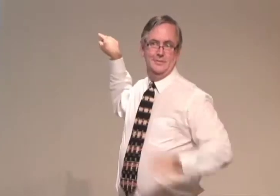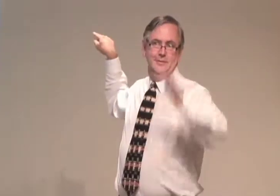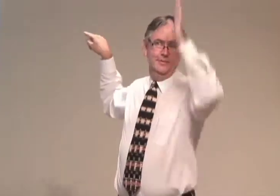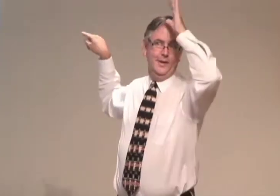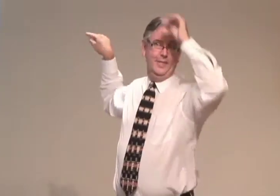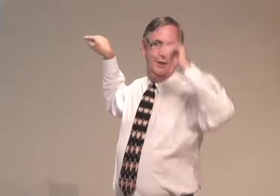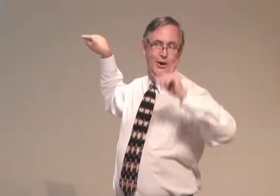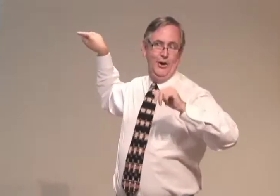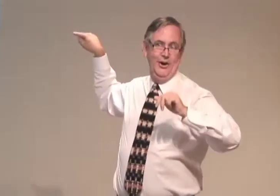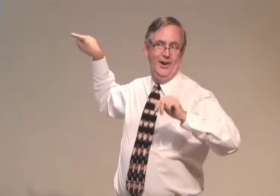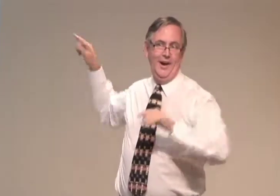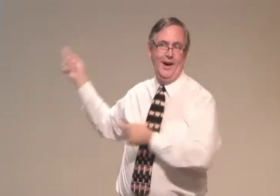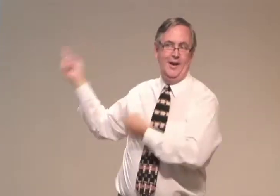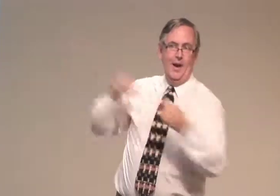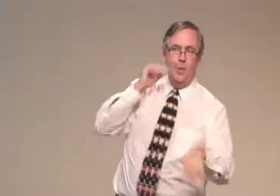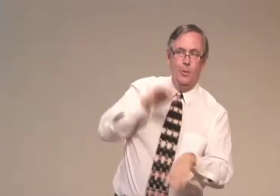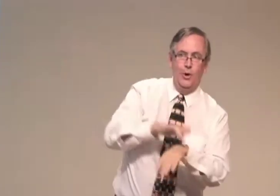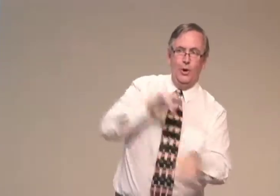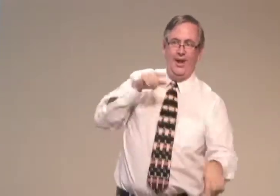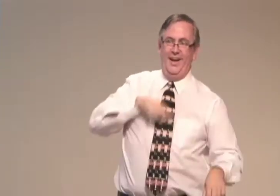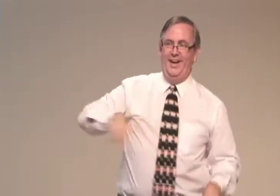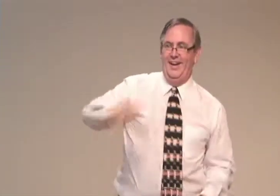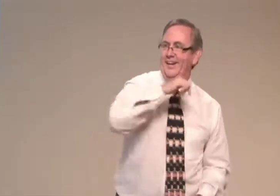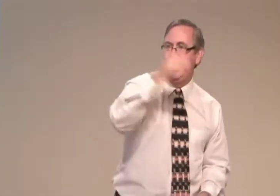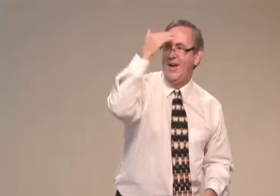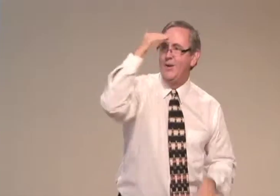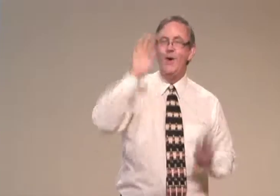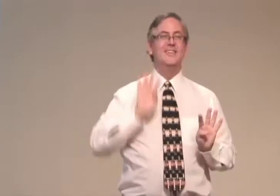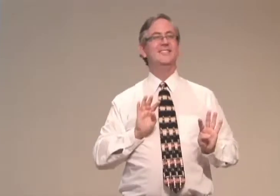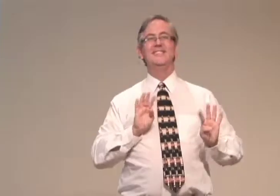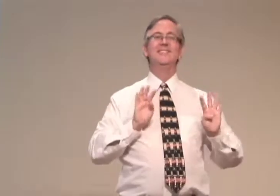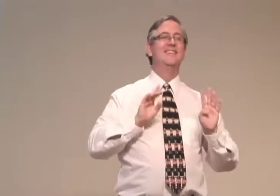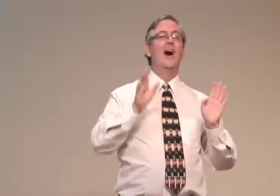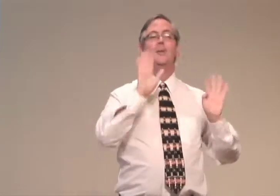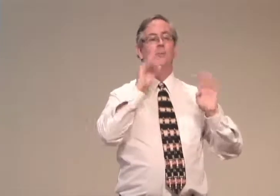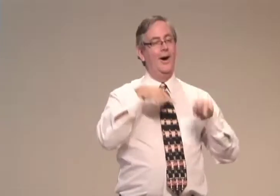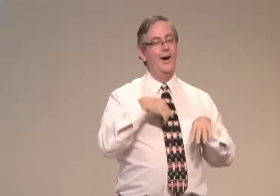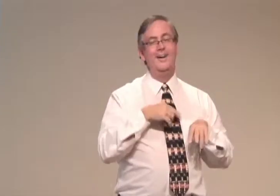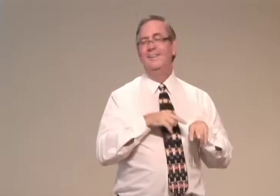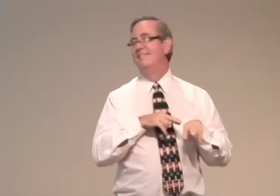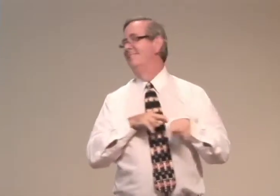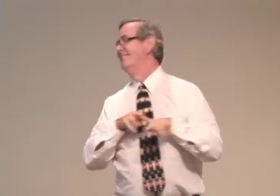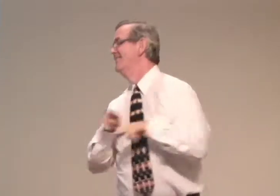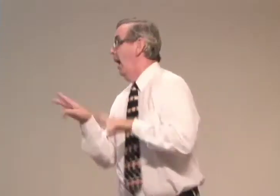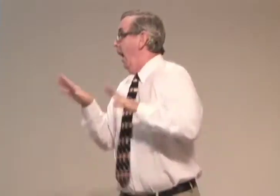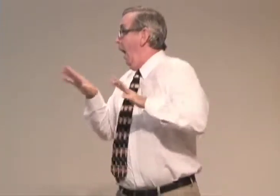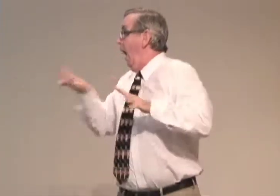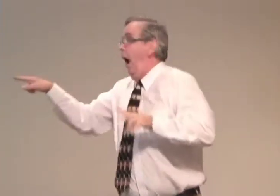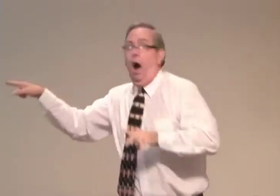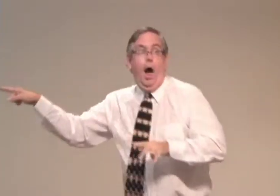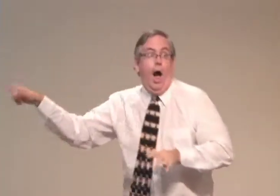and he's behind them on the stage and he's home early they don't know he's coming and they turn around